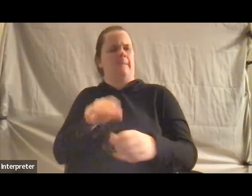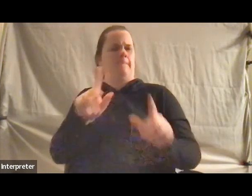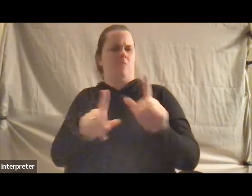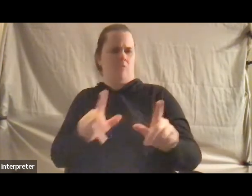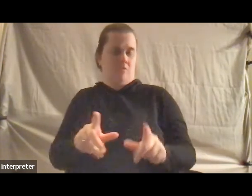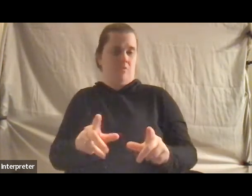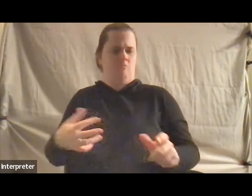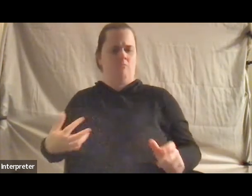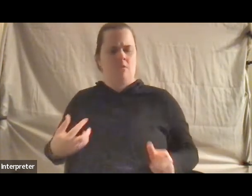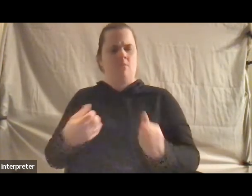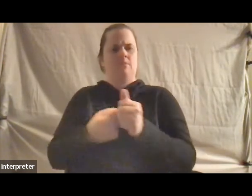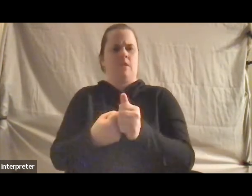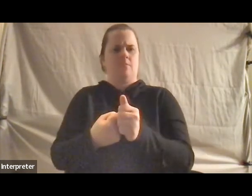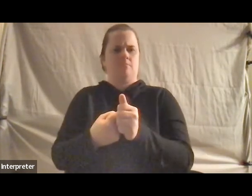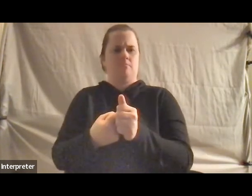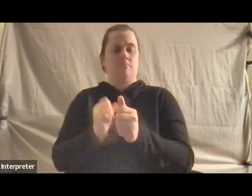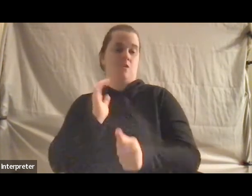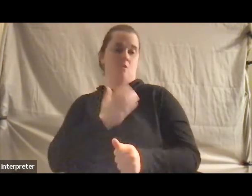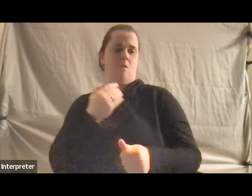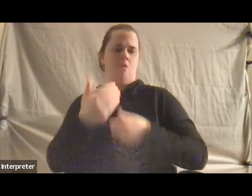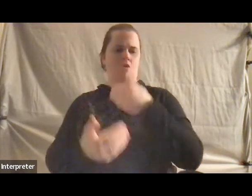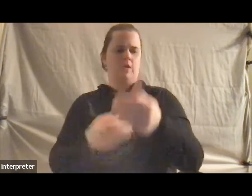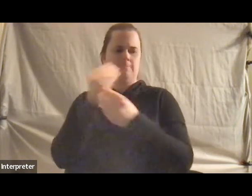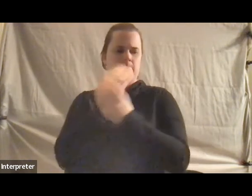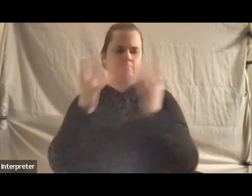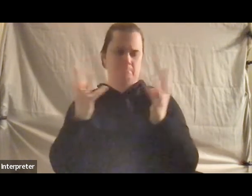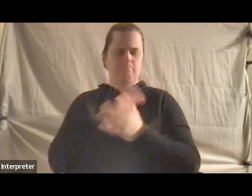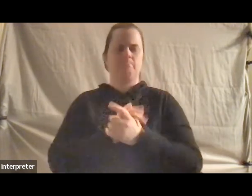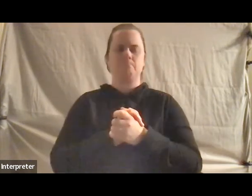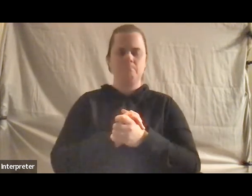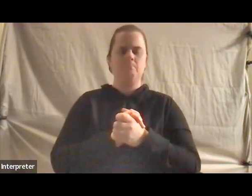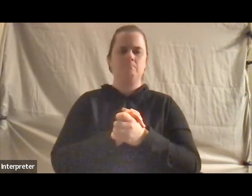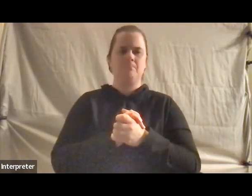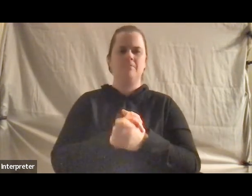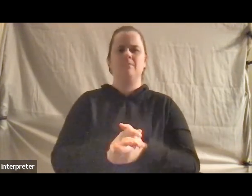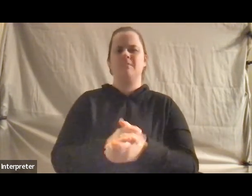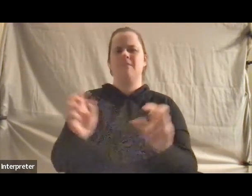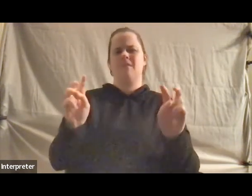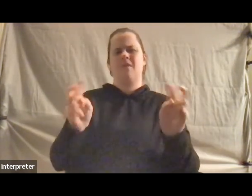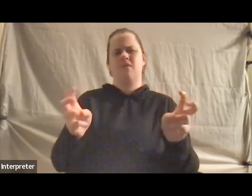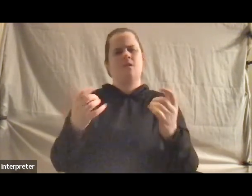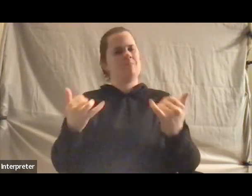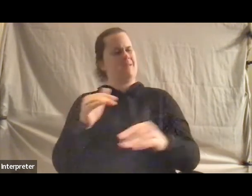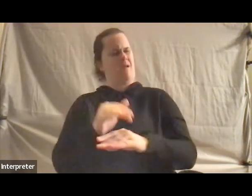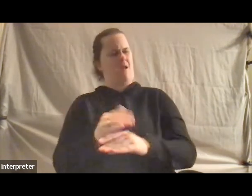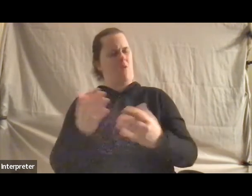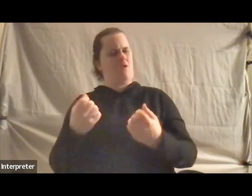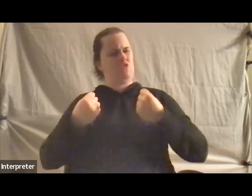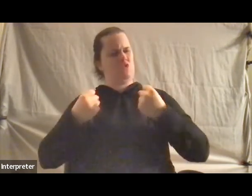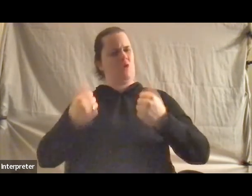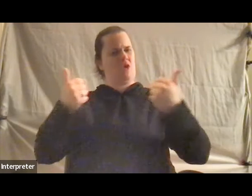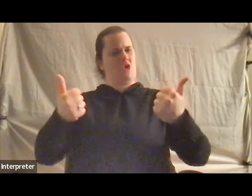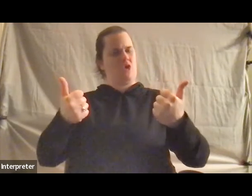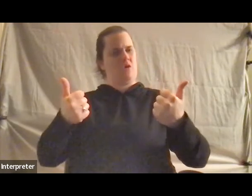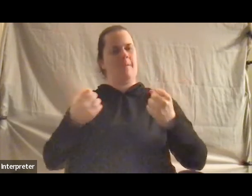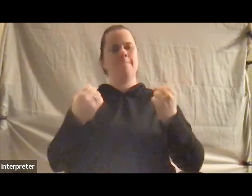to date on our progress. Our theme tonight has been stronger, many voices,